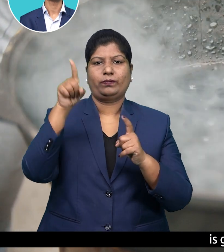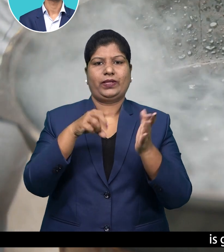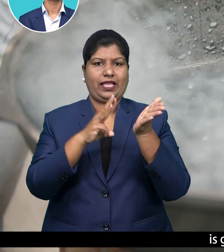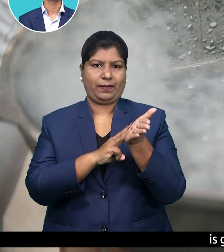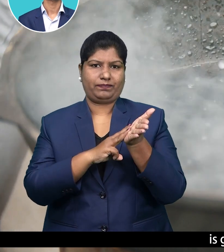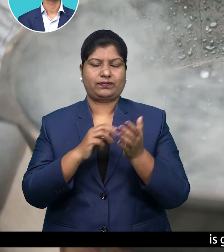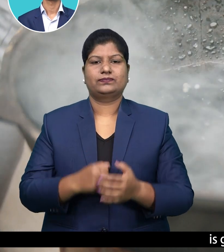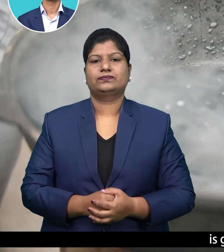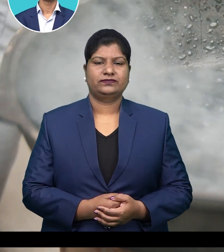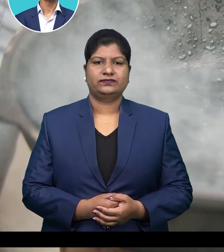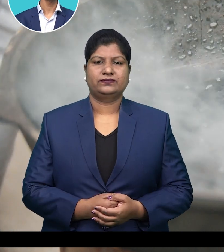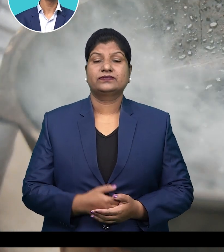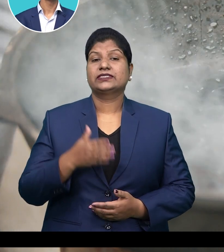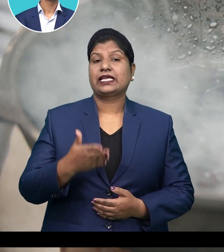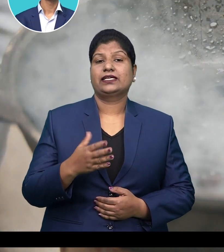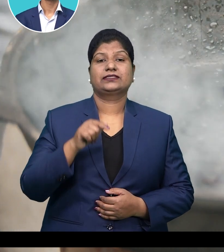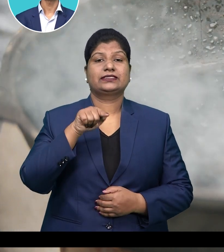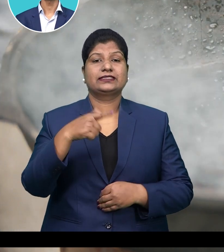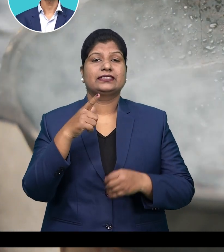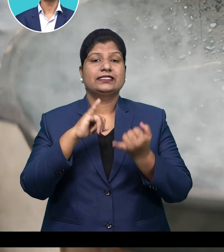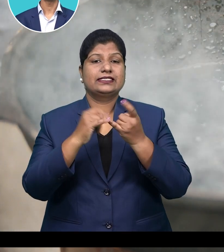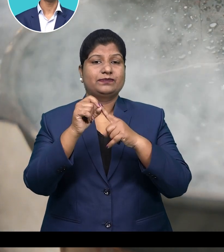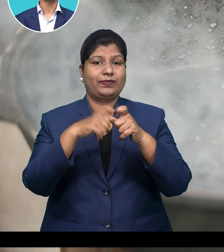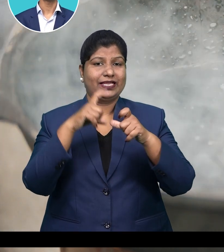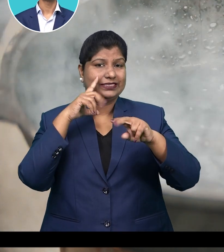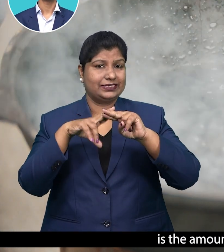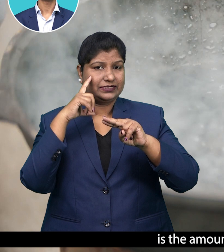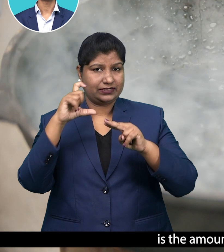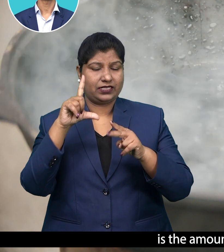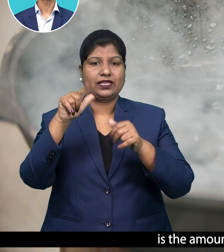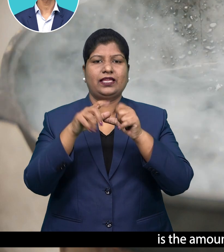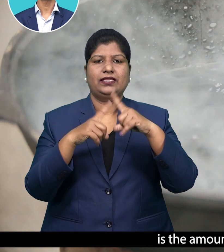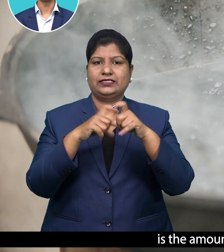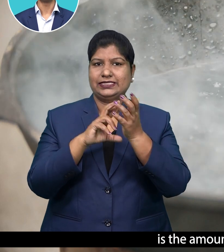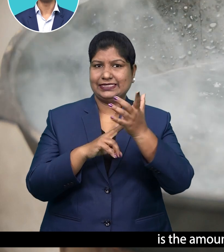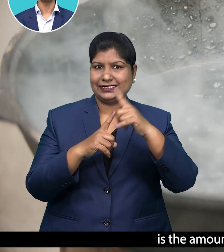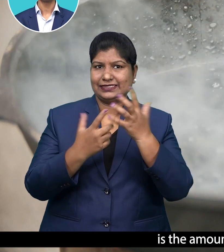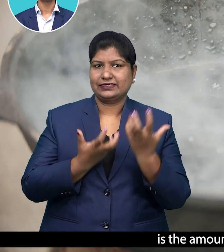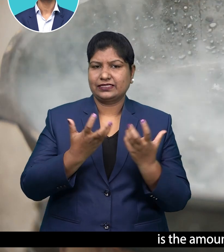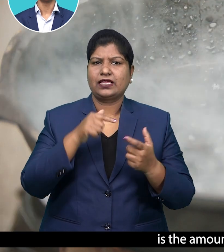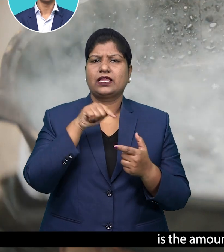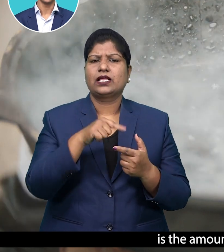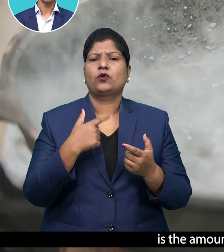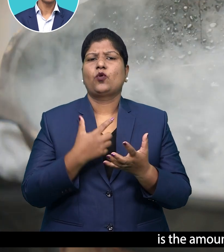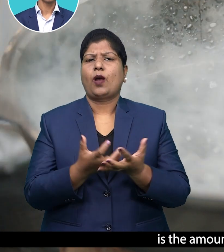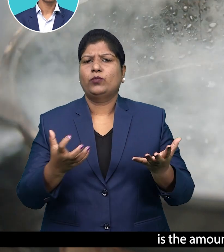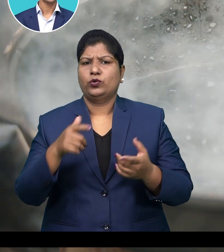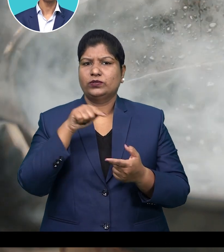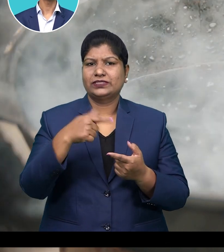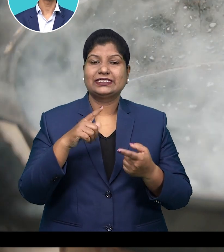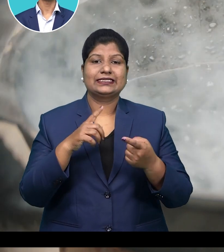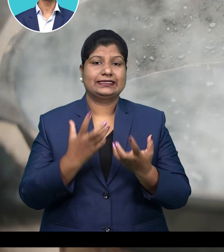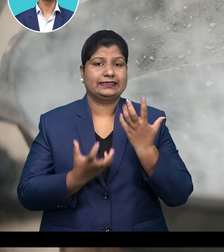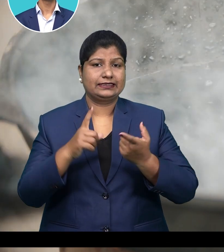M. Thus, specific latent heat is the amount of heat energy absorbed